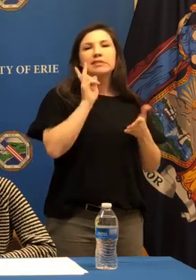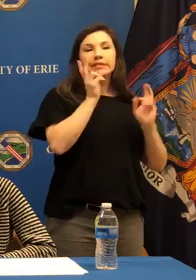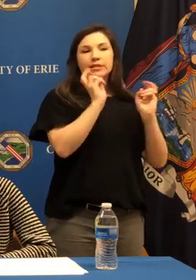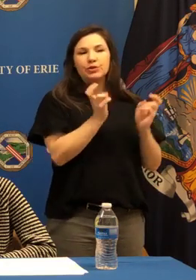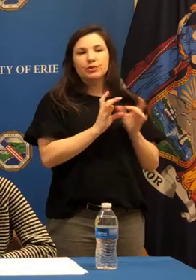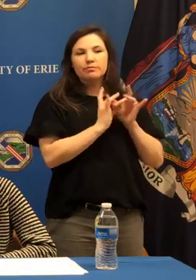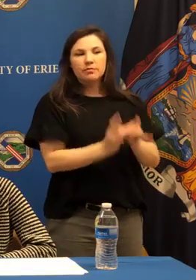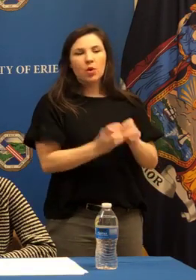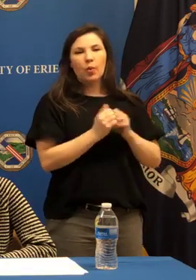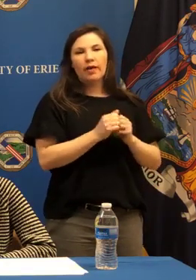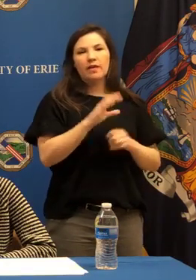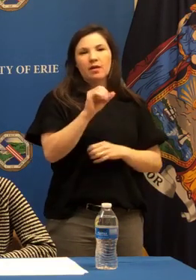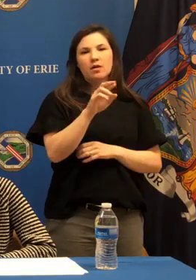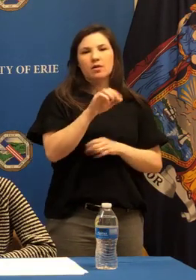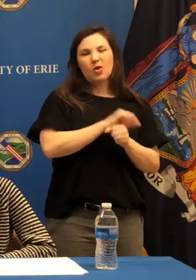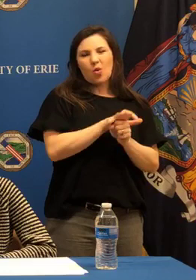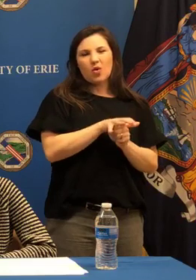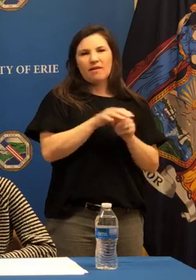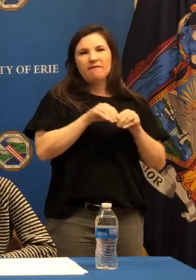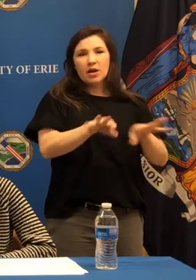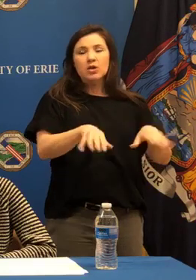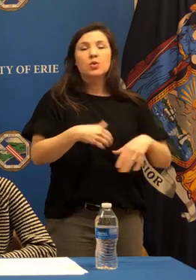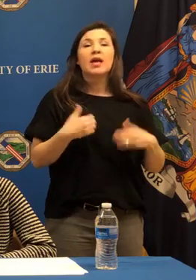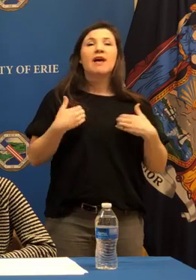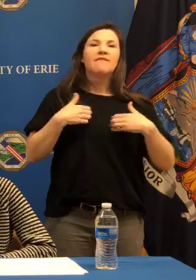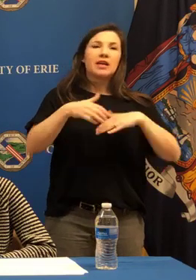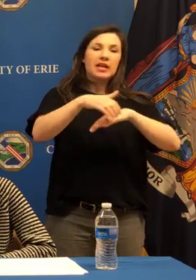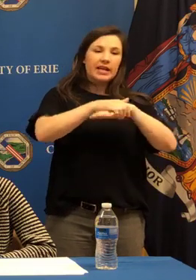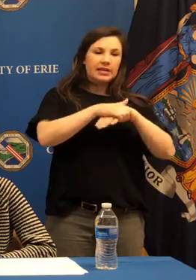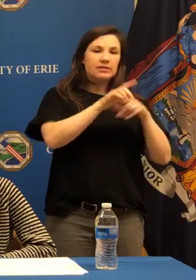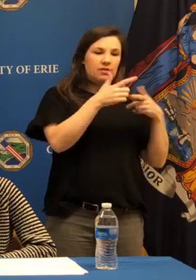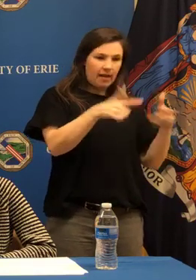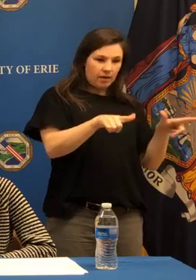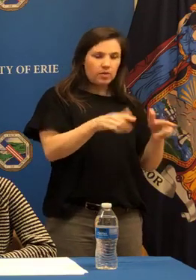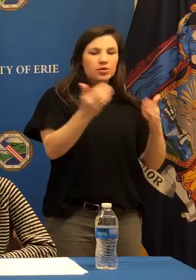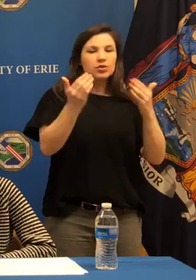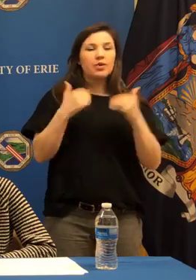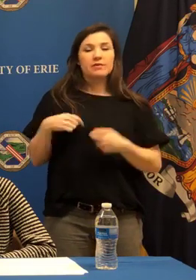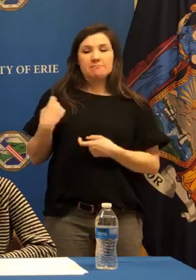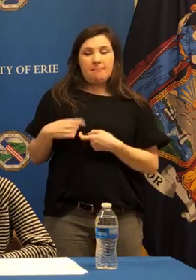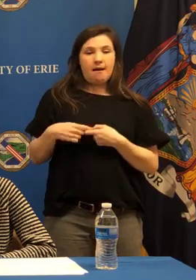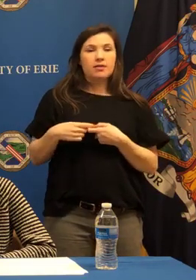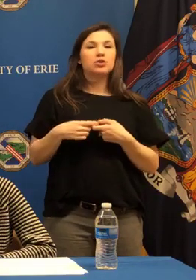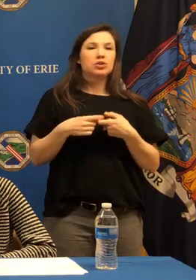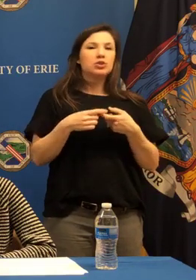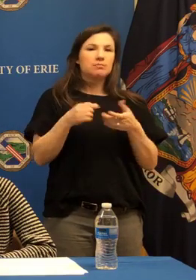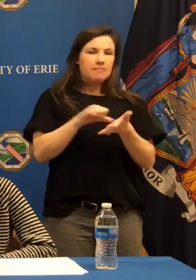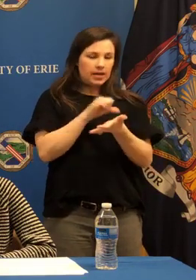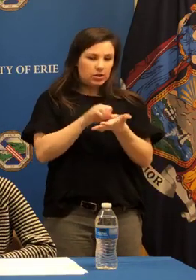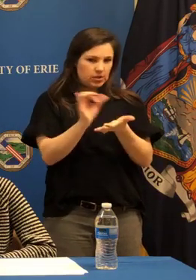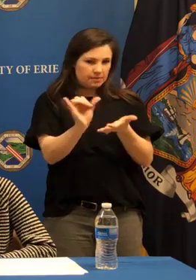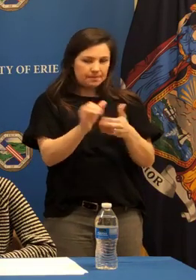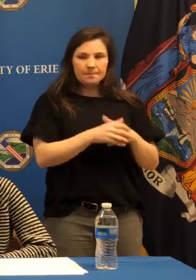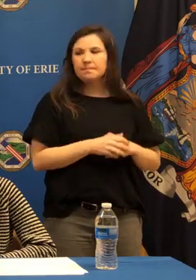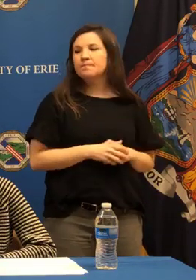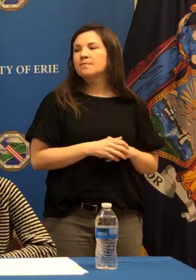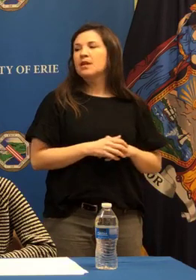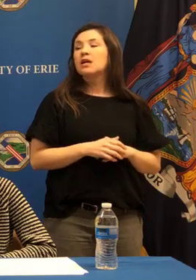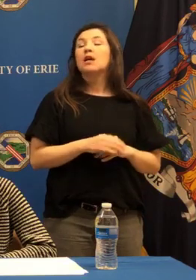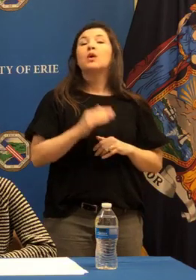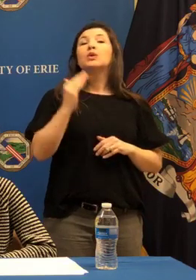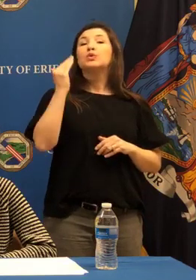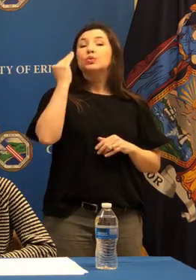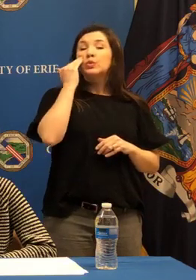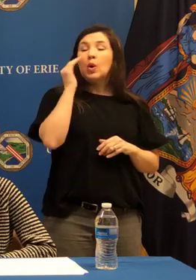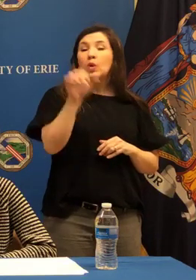associated with the coronavirus. We have an English language page, of course. We also have a Spanish language page from Erie County Government, and we do know that